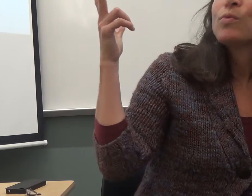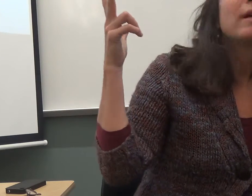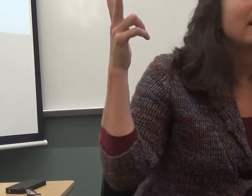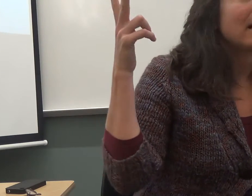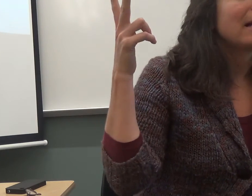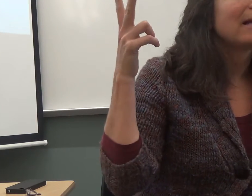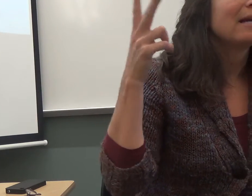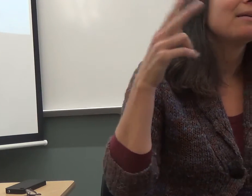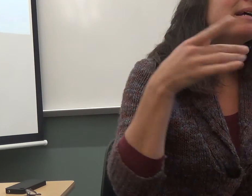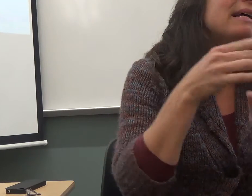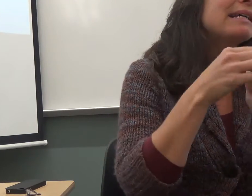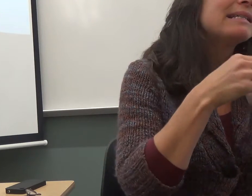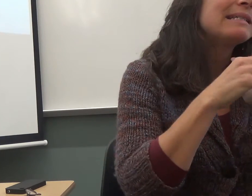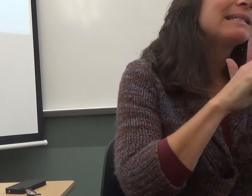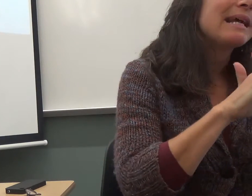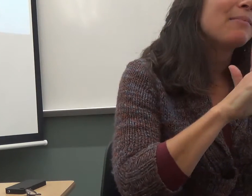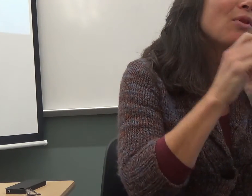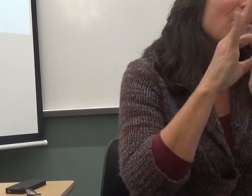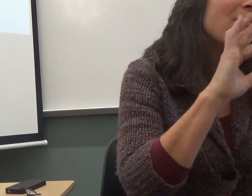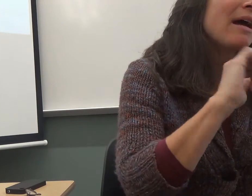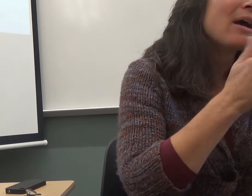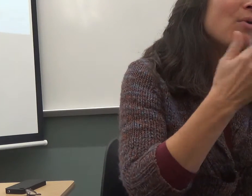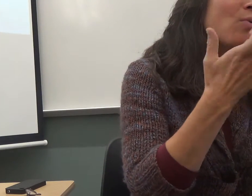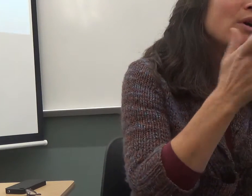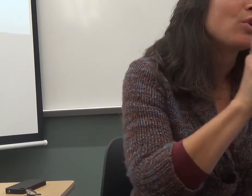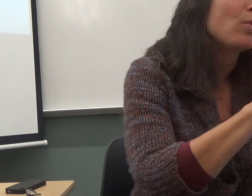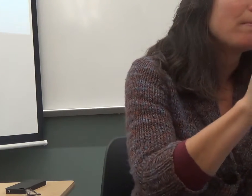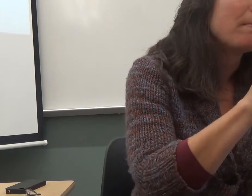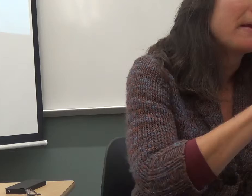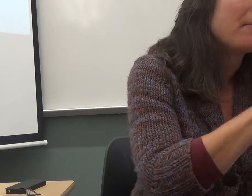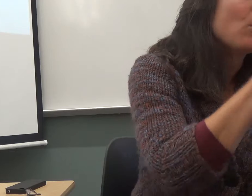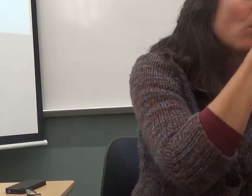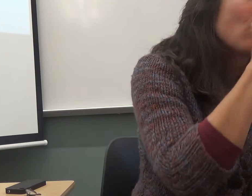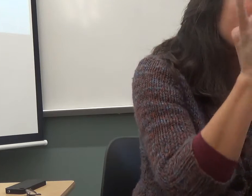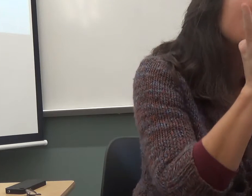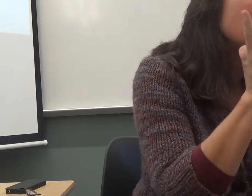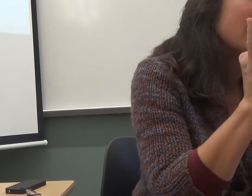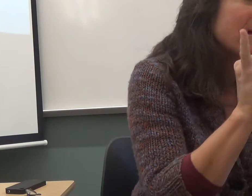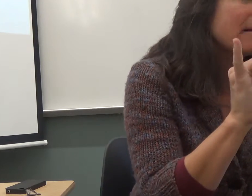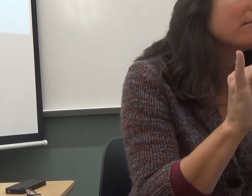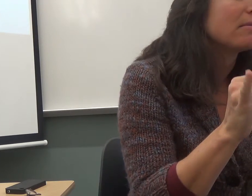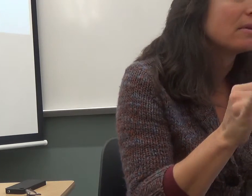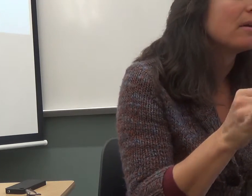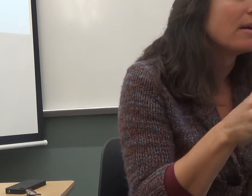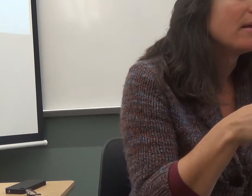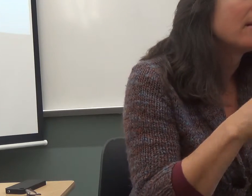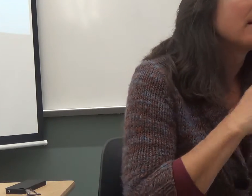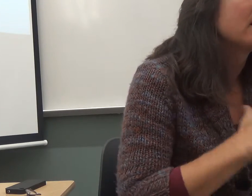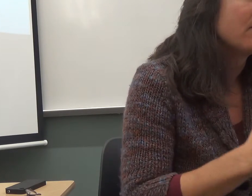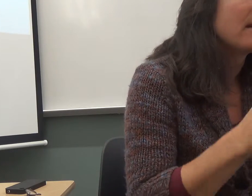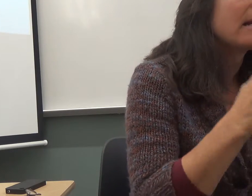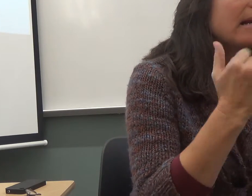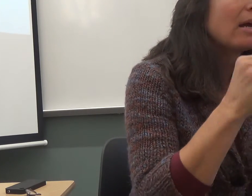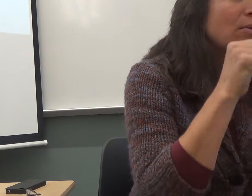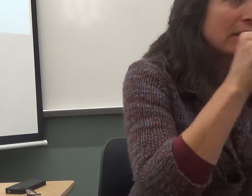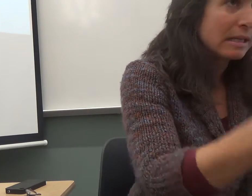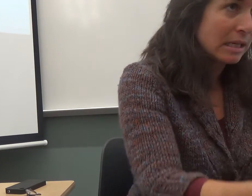just a sample of how I wanted you to write them on the paper. That's fine. But now you're going to write sentence number 4, which